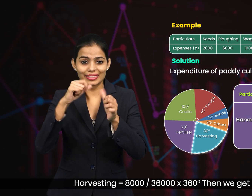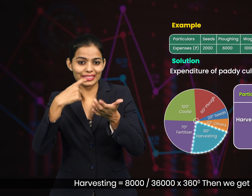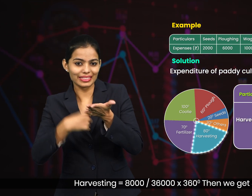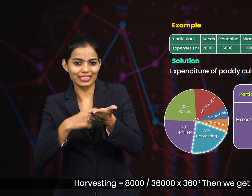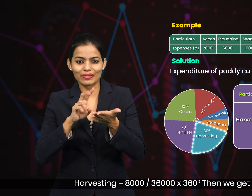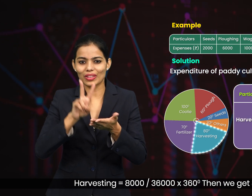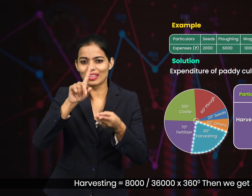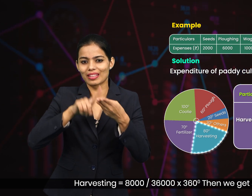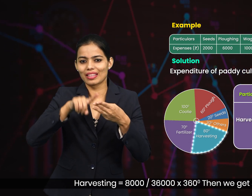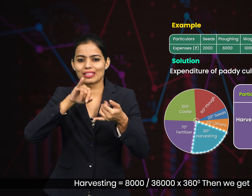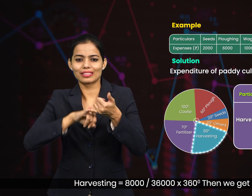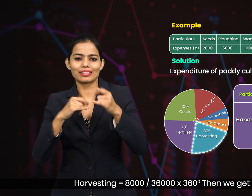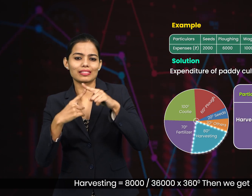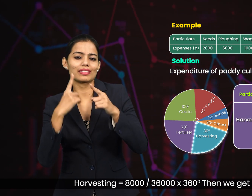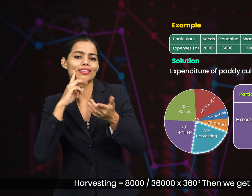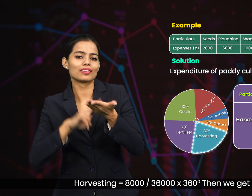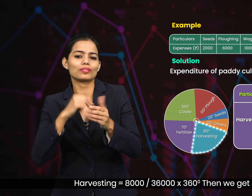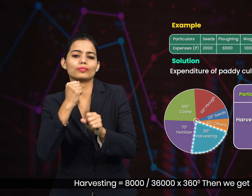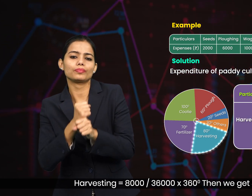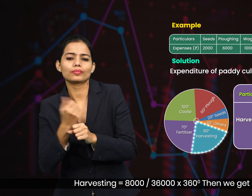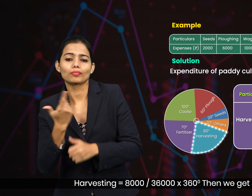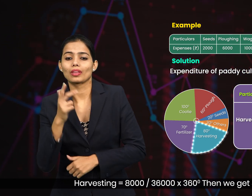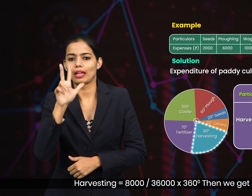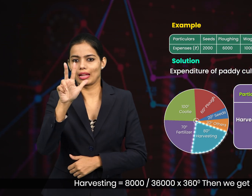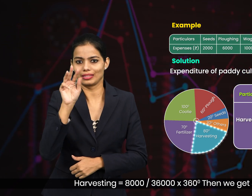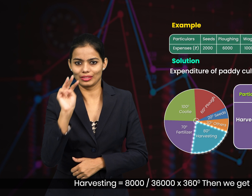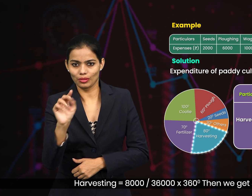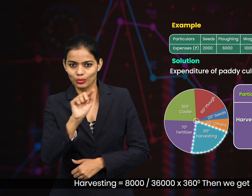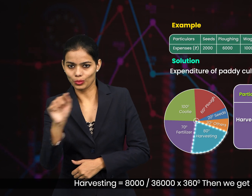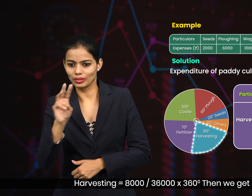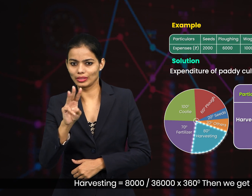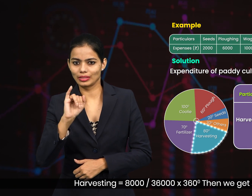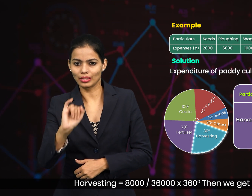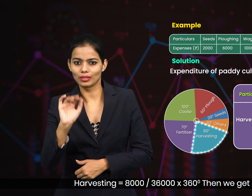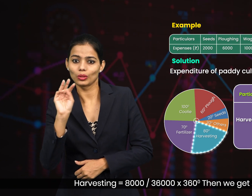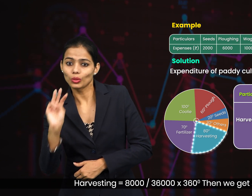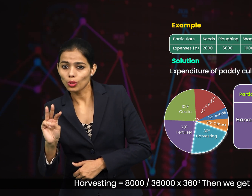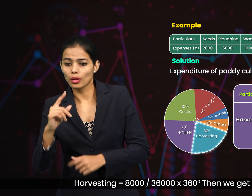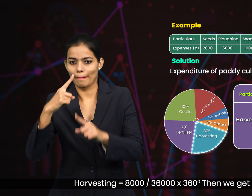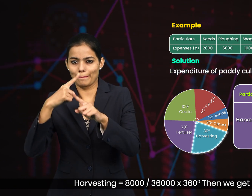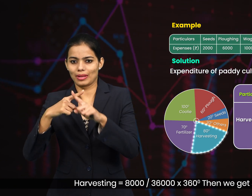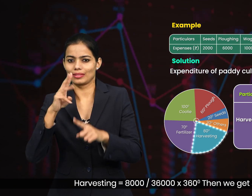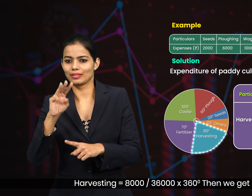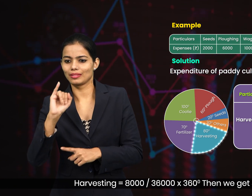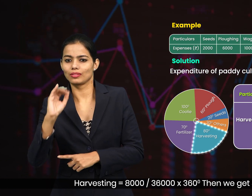Harvesting is equal to 8,000 by 36,000 into 360 degree. Then we get 80